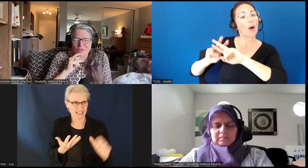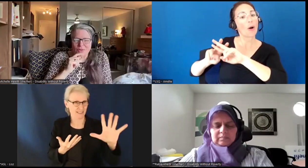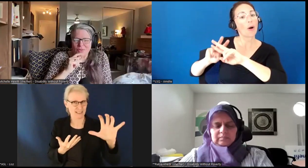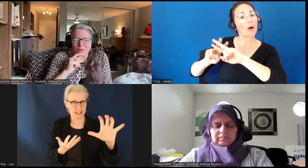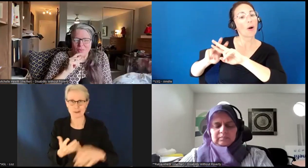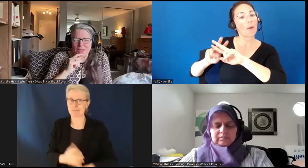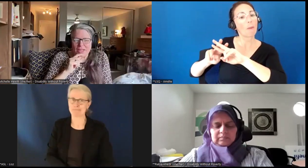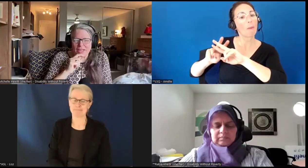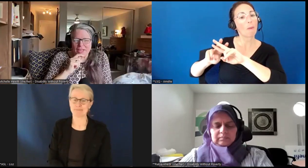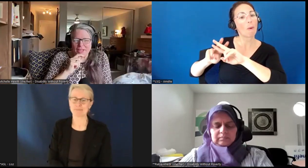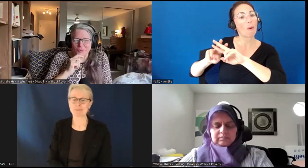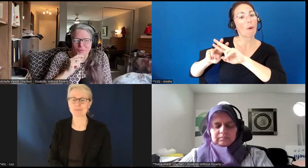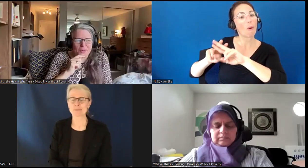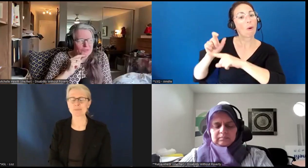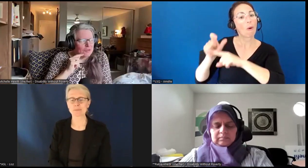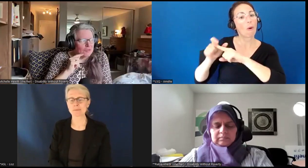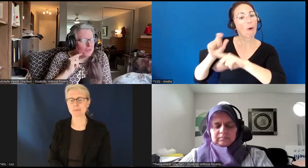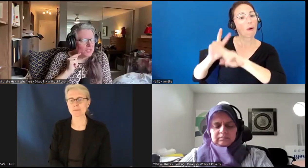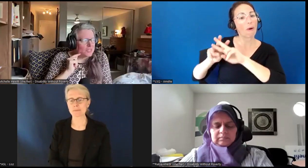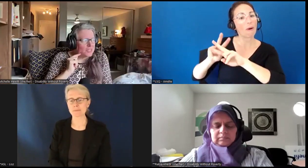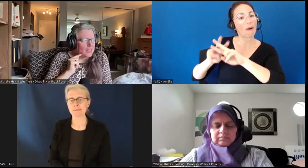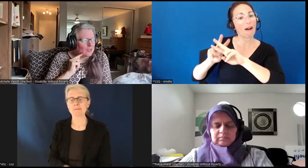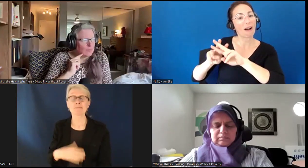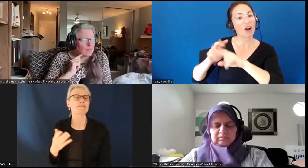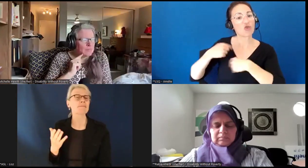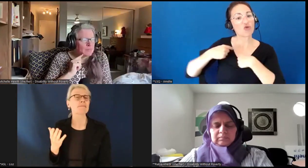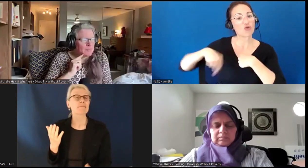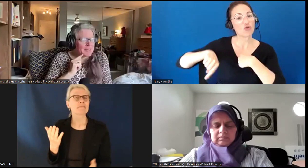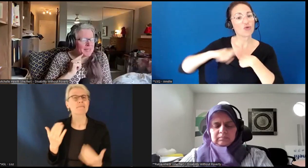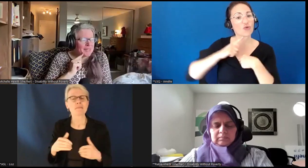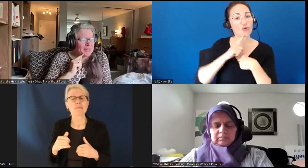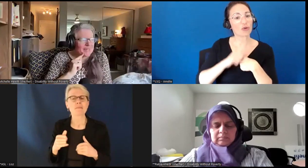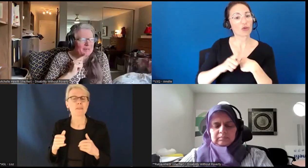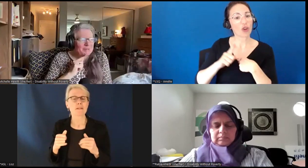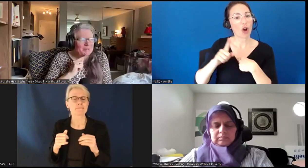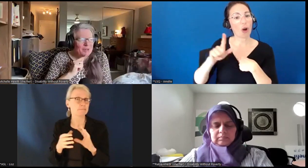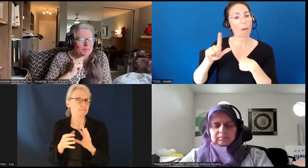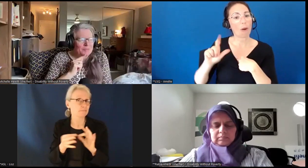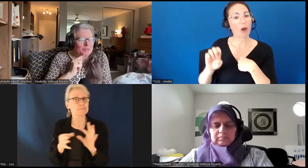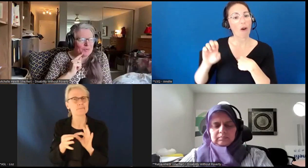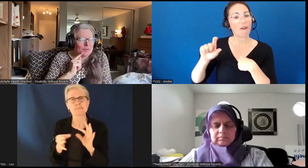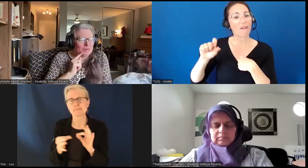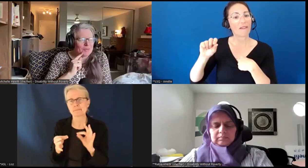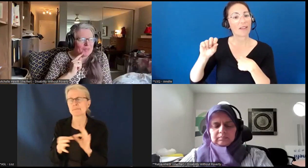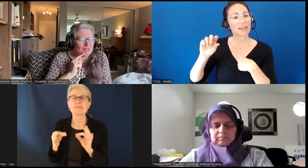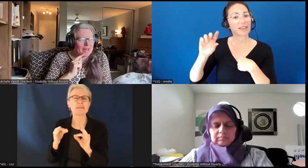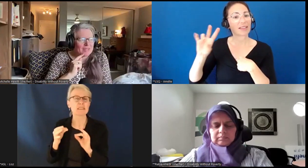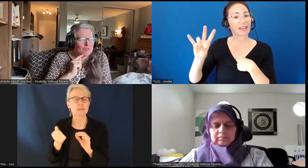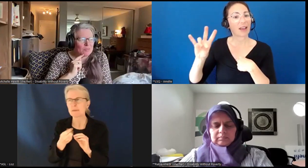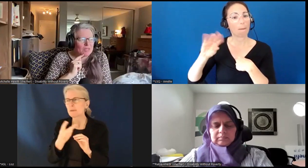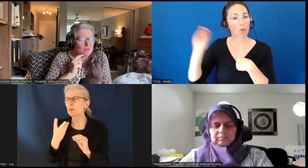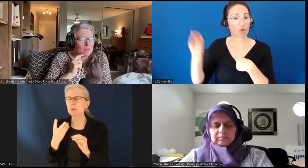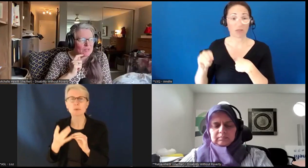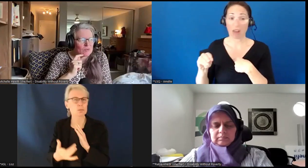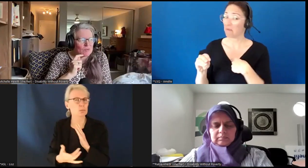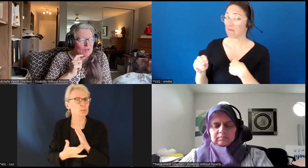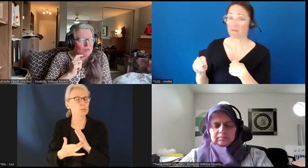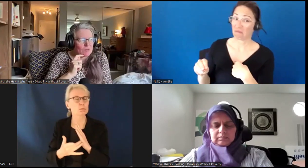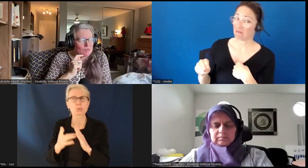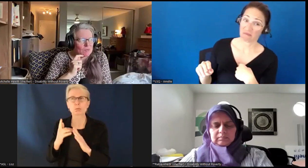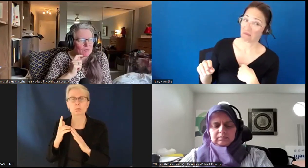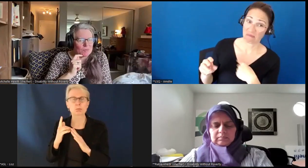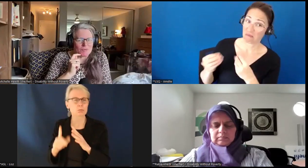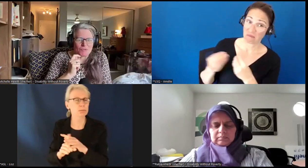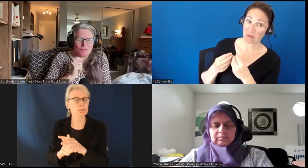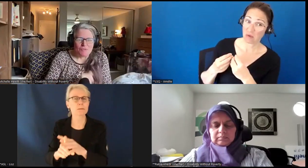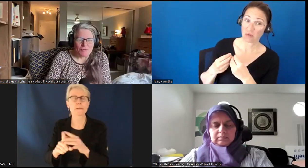So then we went through a few little technical blips, particularly I don't think they'd had somebody using a screen reader